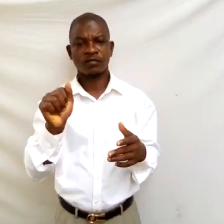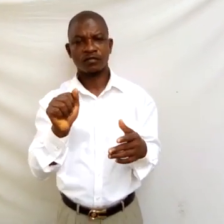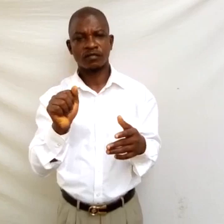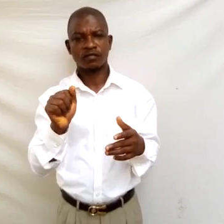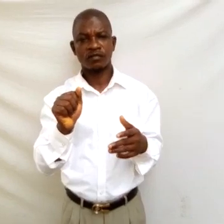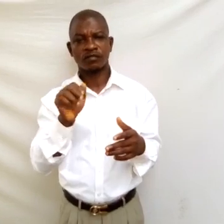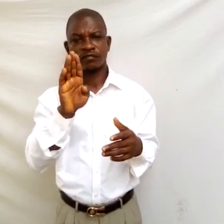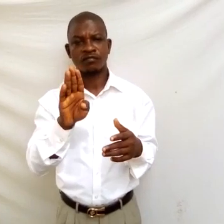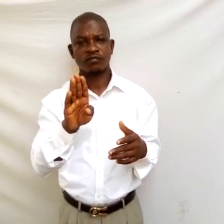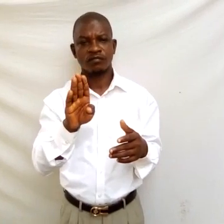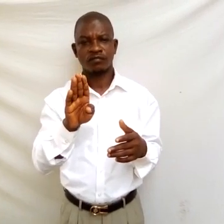B, C